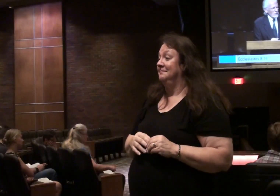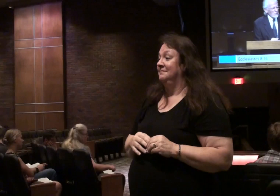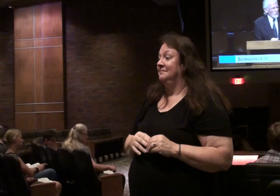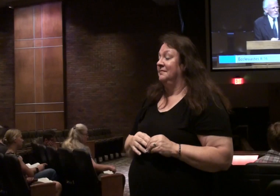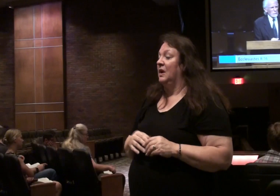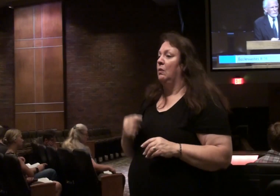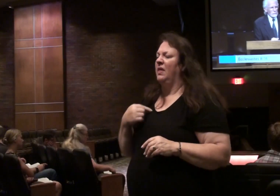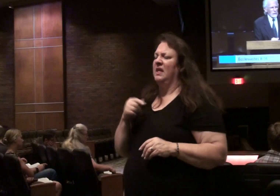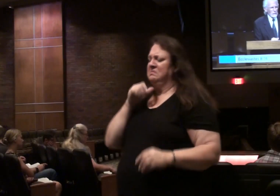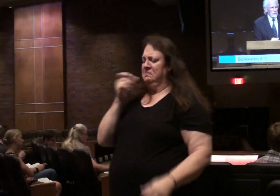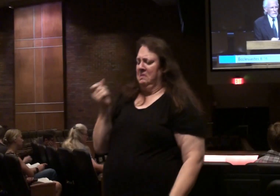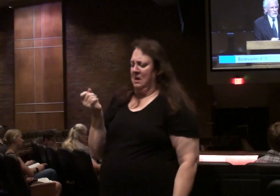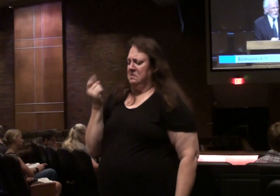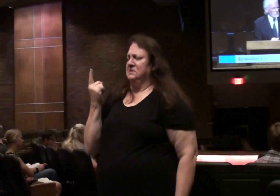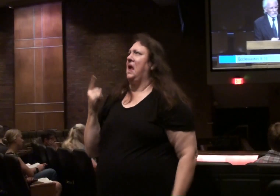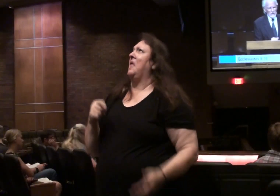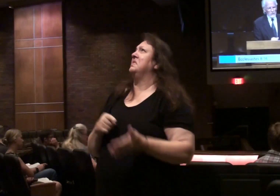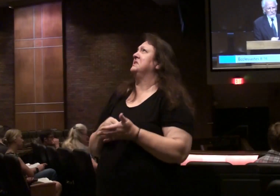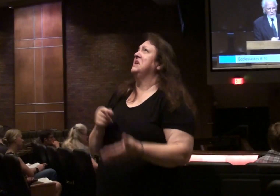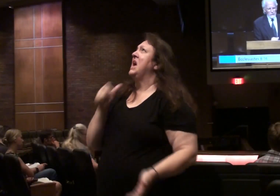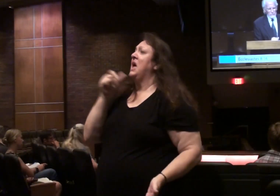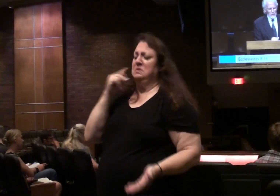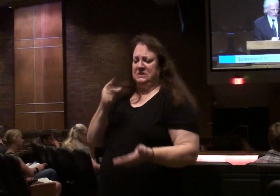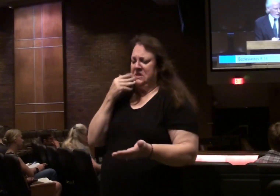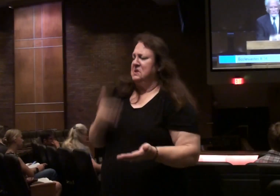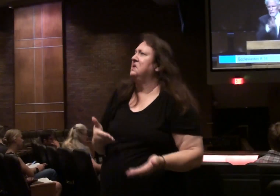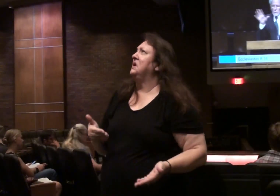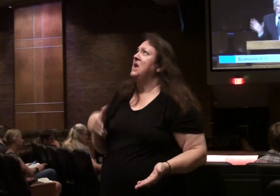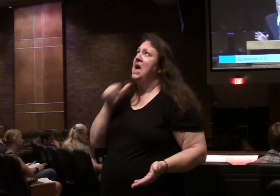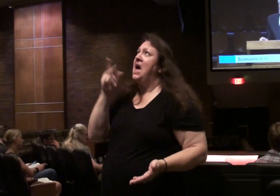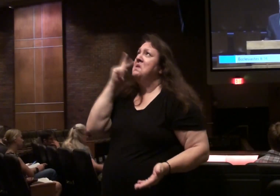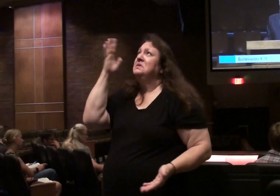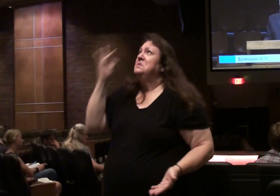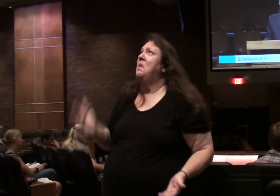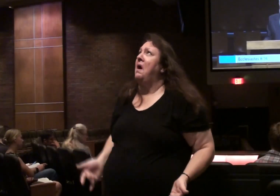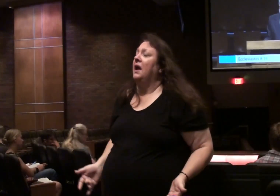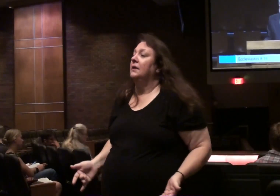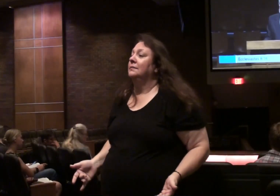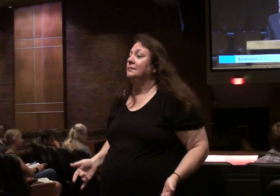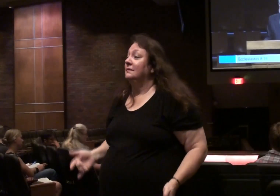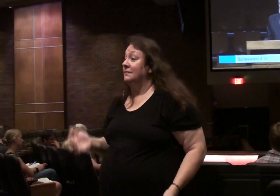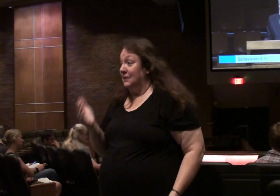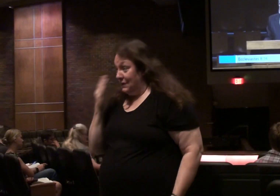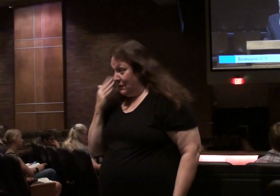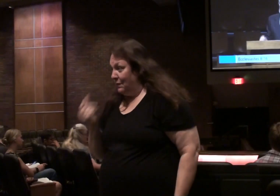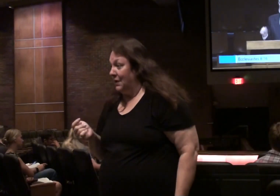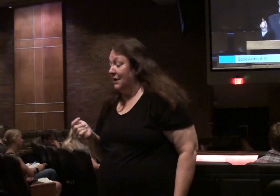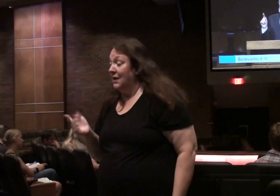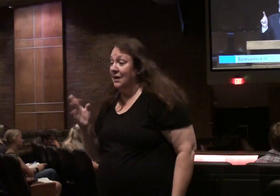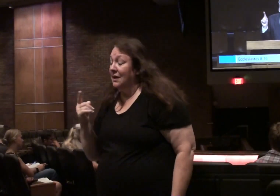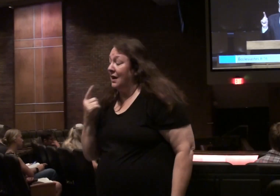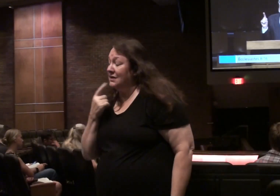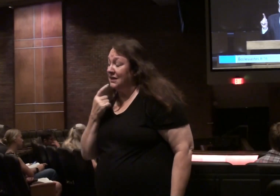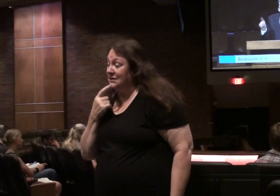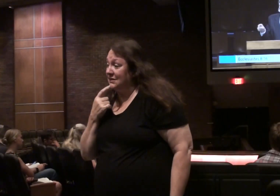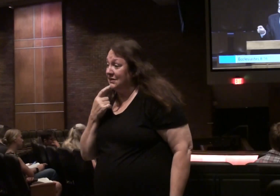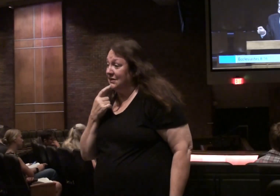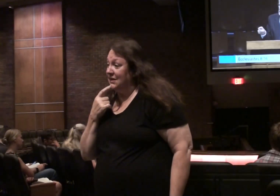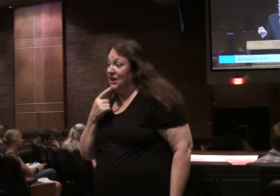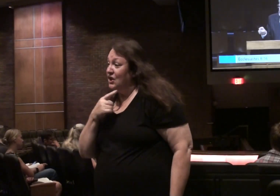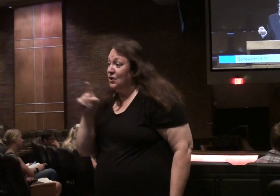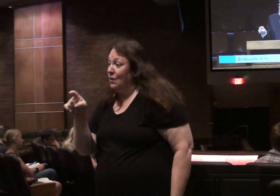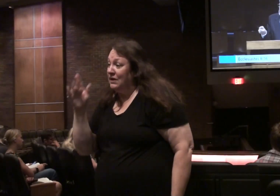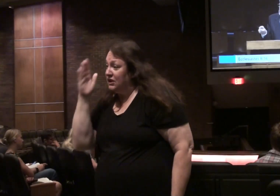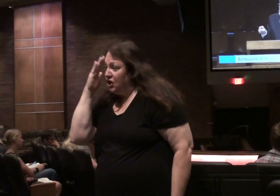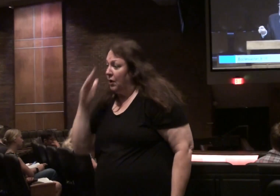Oh, we think, I don't understand this. I don't see any good in this. I don't see why. You know what? God says, you don't need